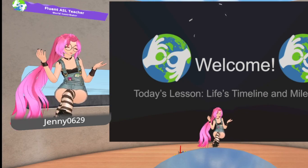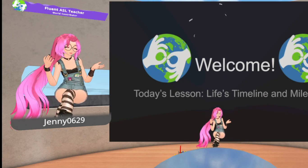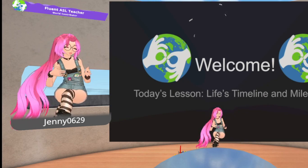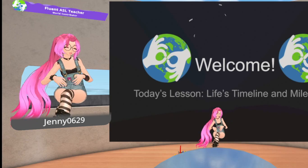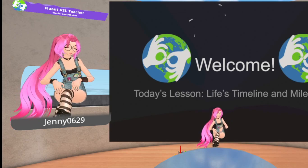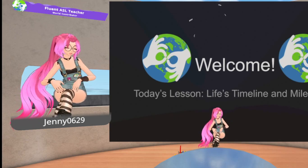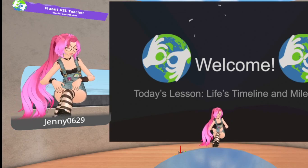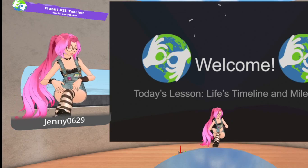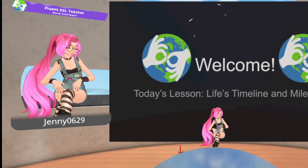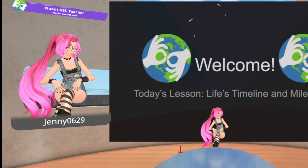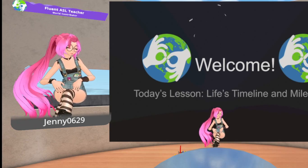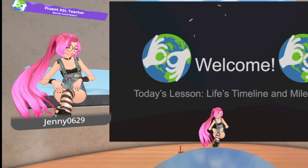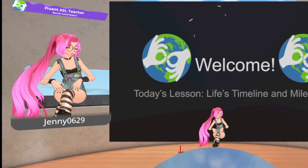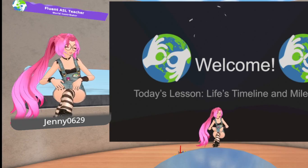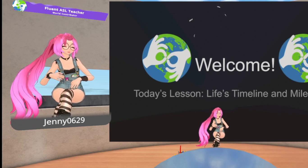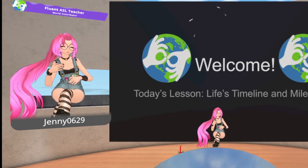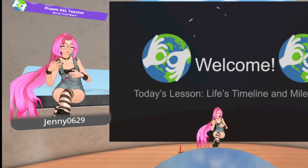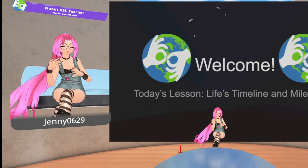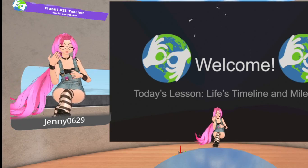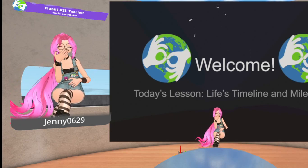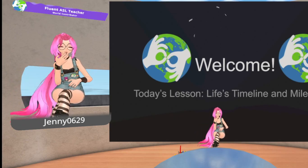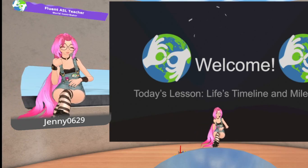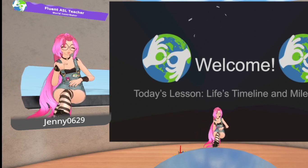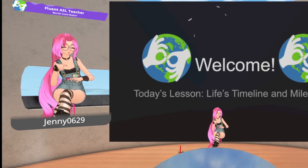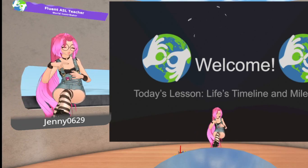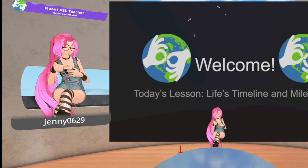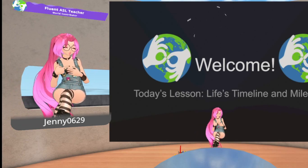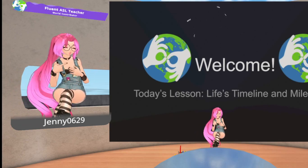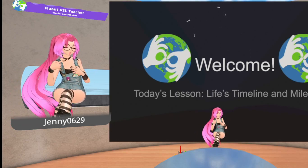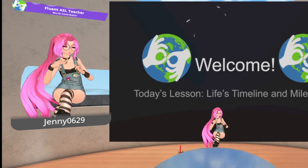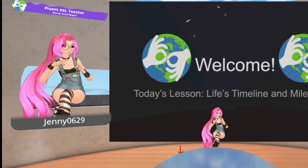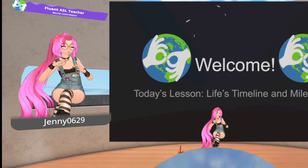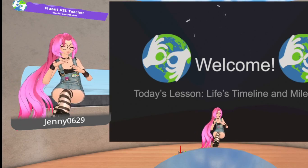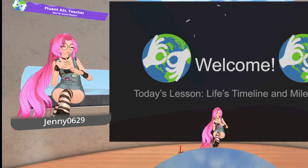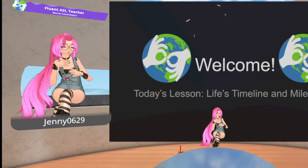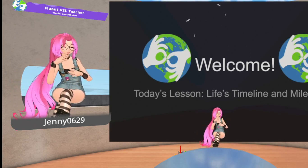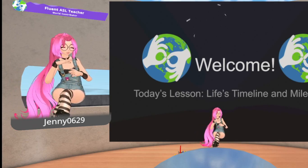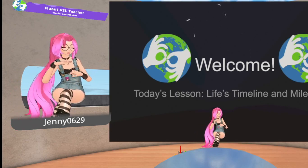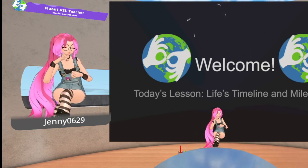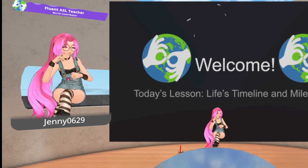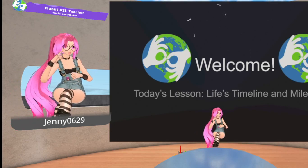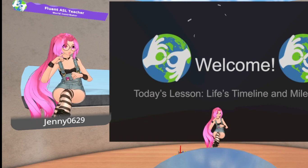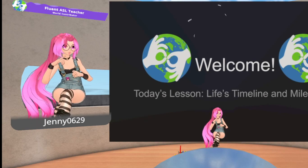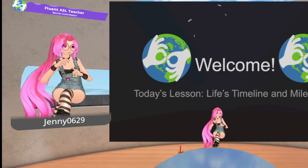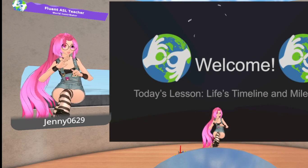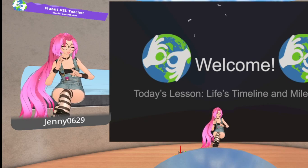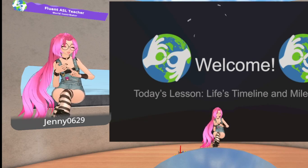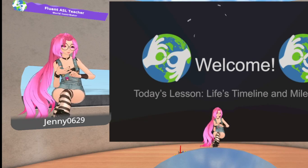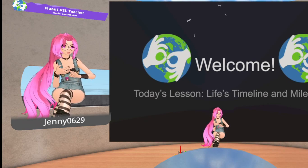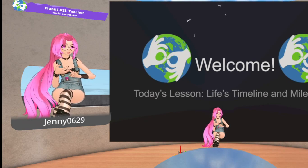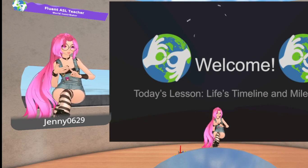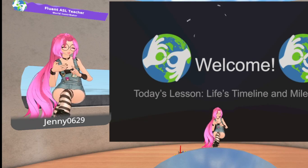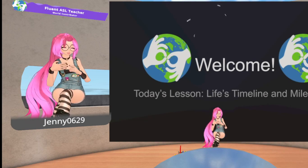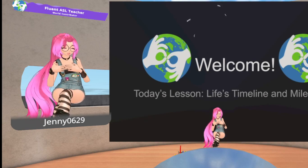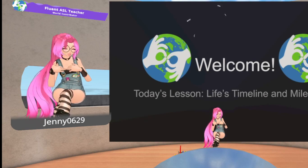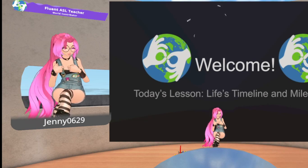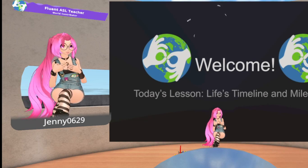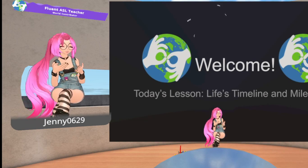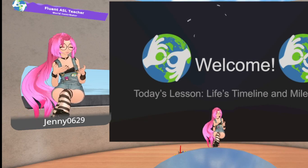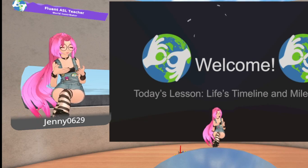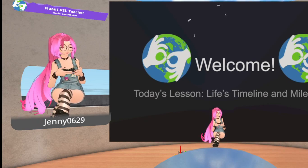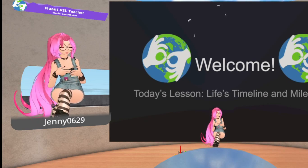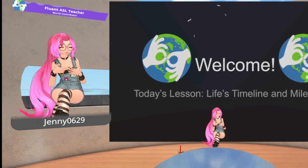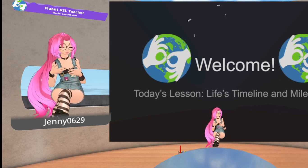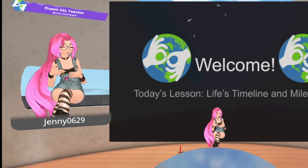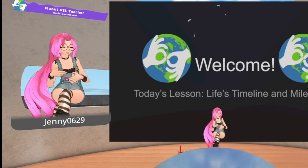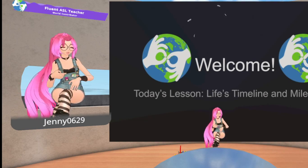not? I think, and that was so beautiful to me when I first started getting involved in my local deaf community, was how